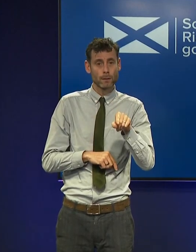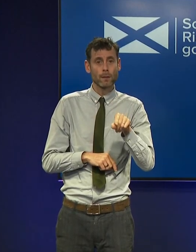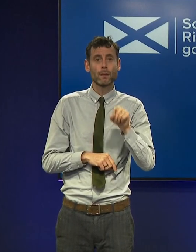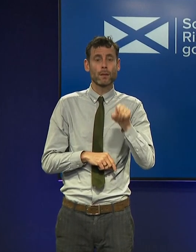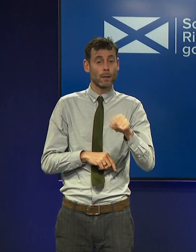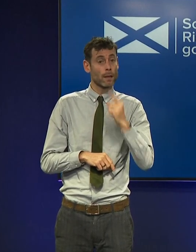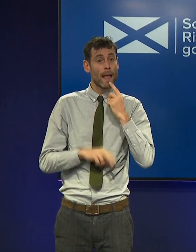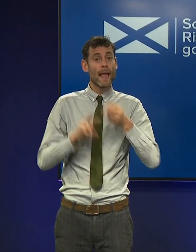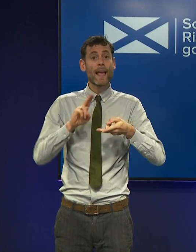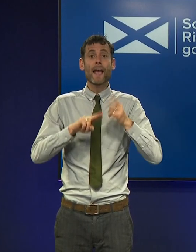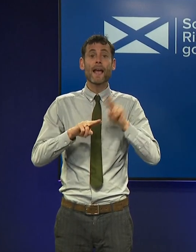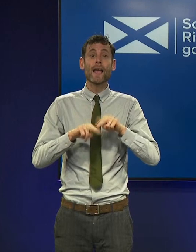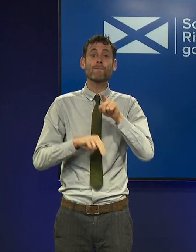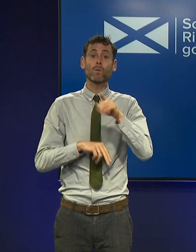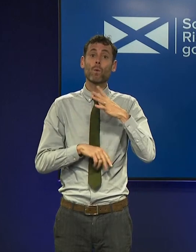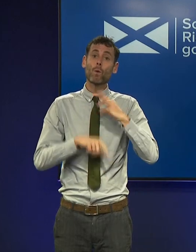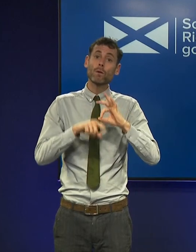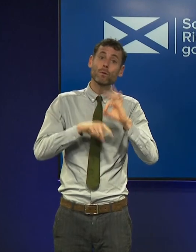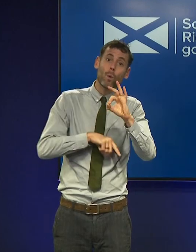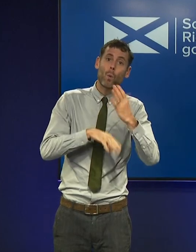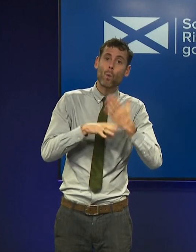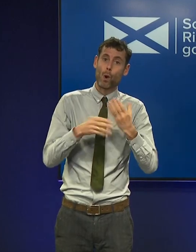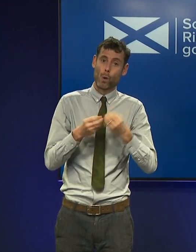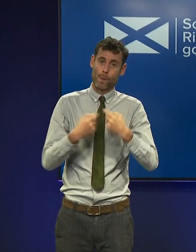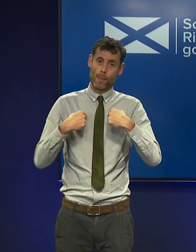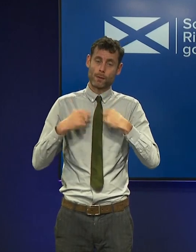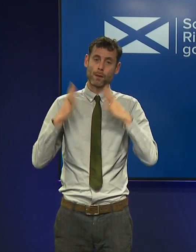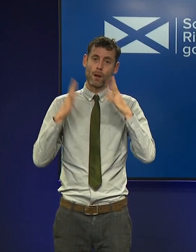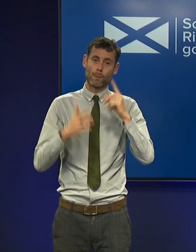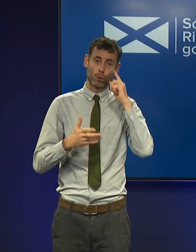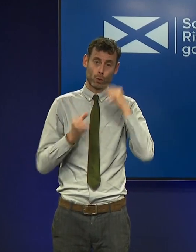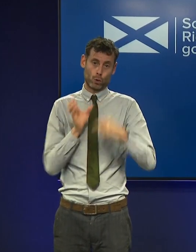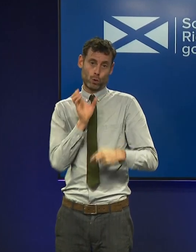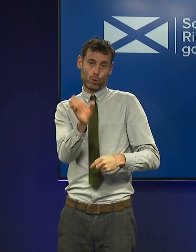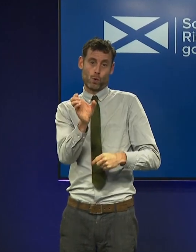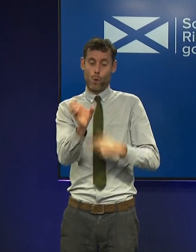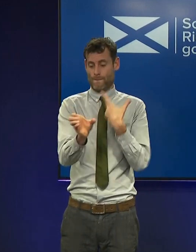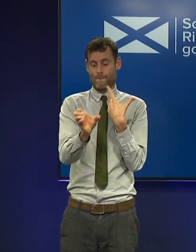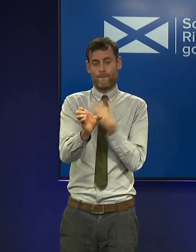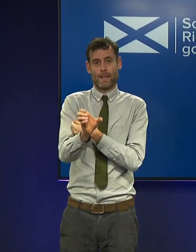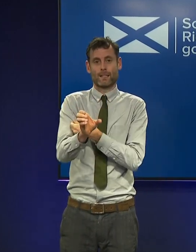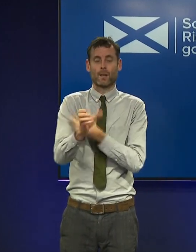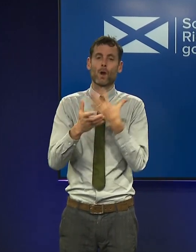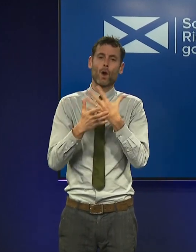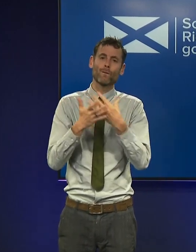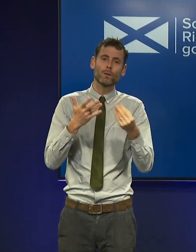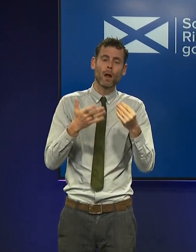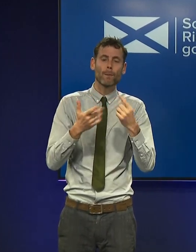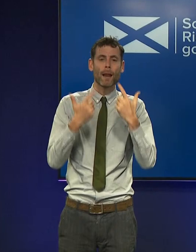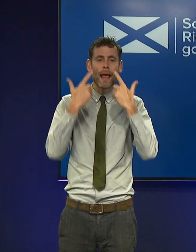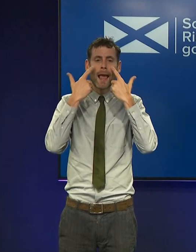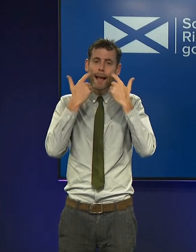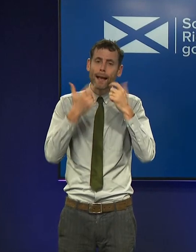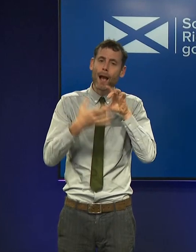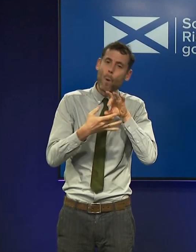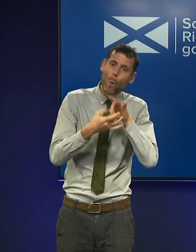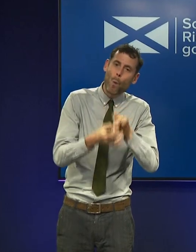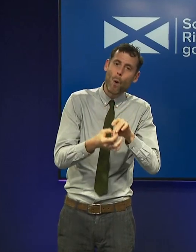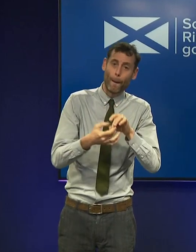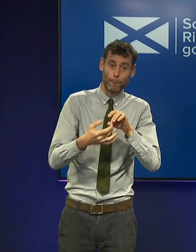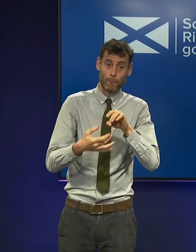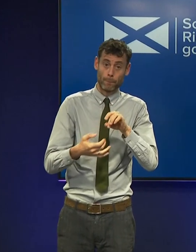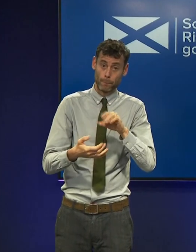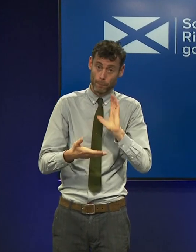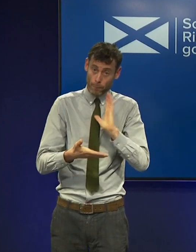condition of employment, mainly care homes, but also a care home seeking labourers to work in a live care home. Can you confirm that